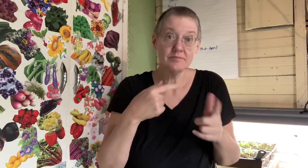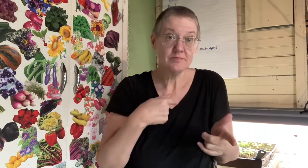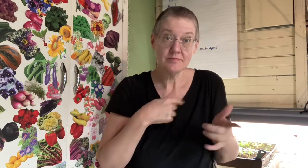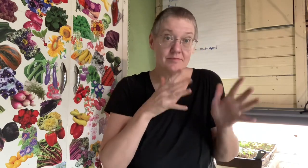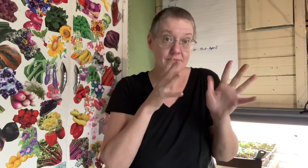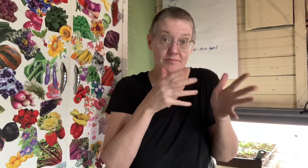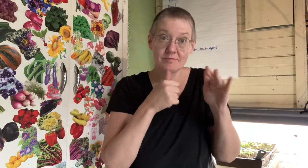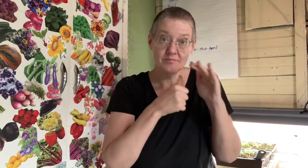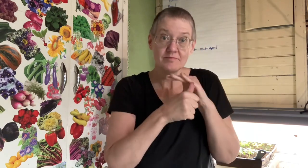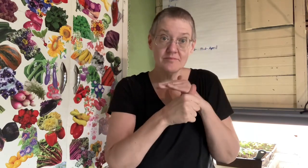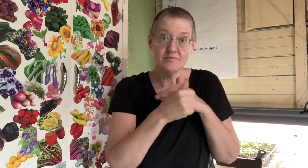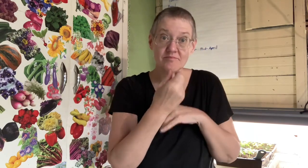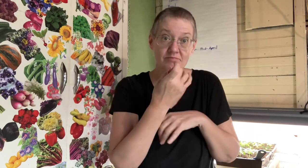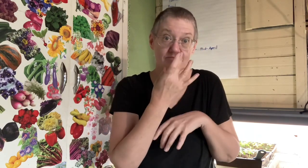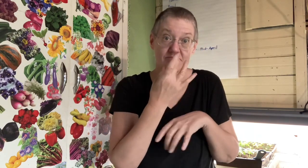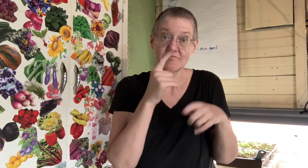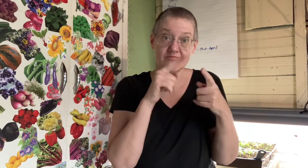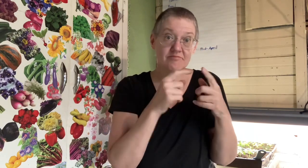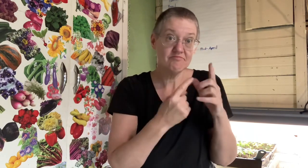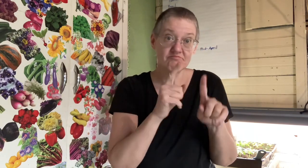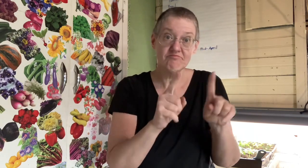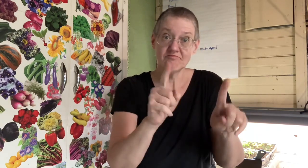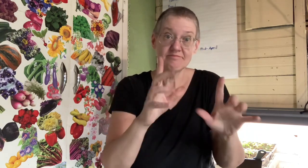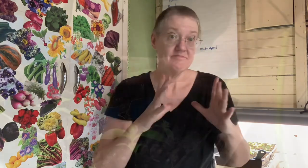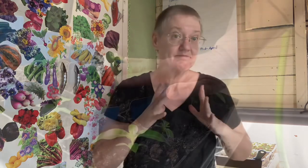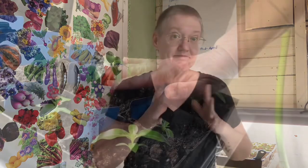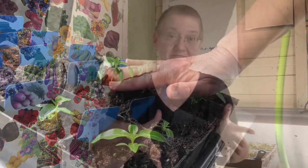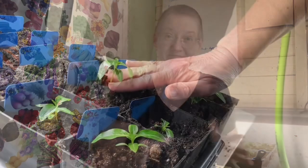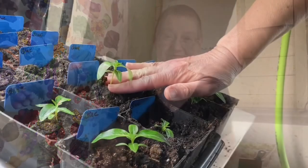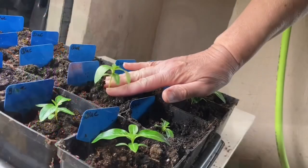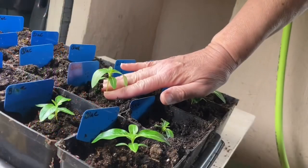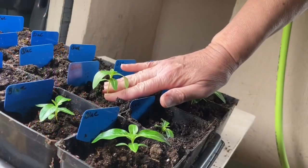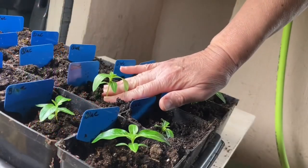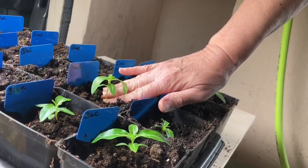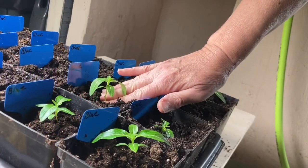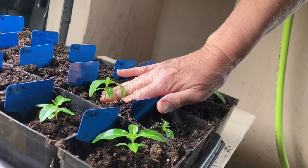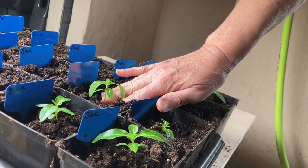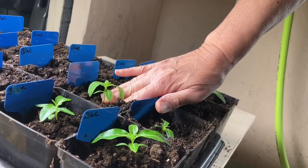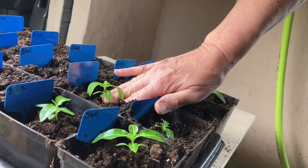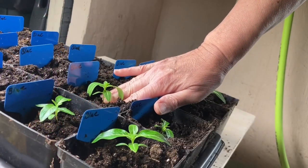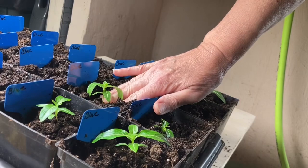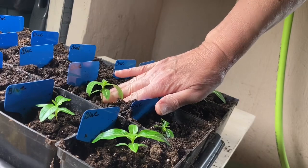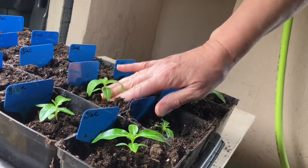soil to block the light. And I did have it under grow lights, and they still germinated.